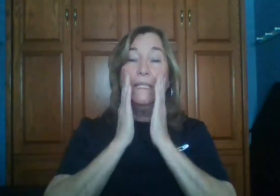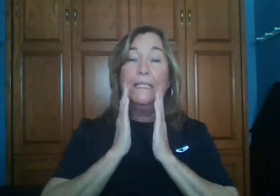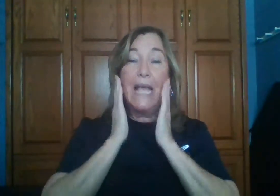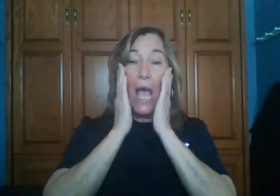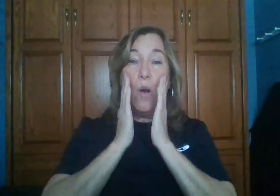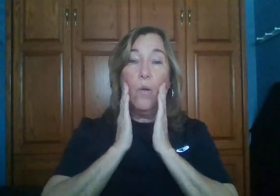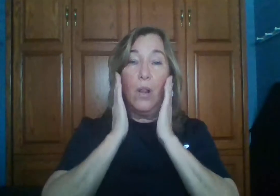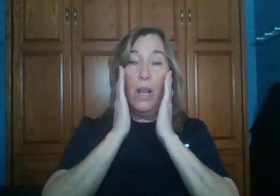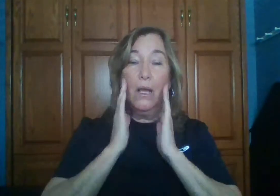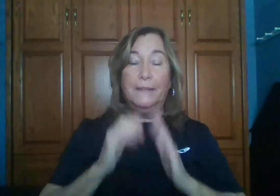Again.